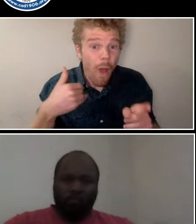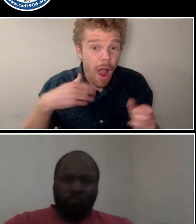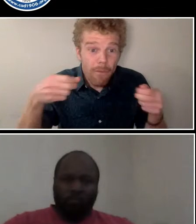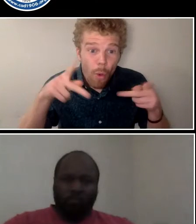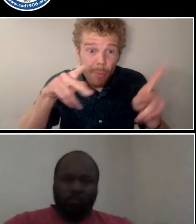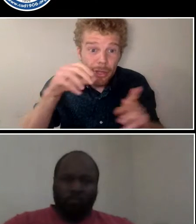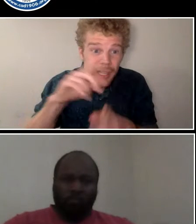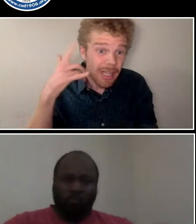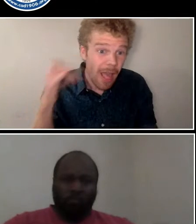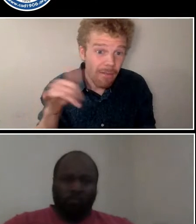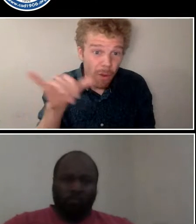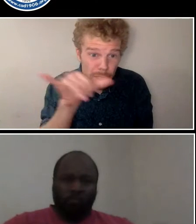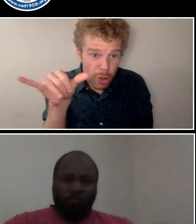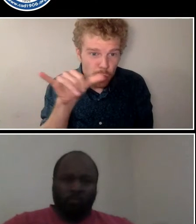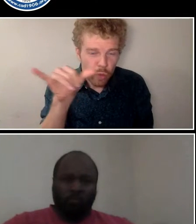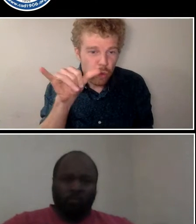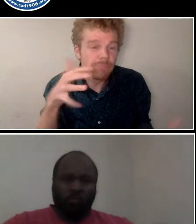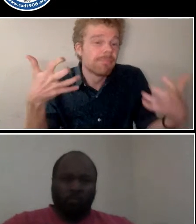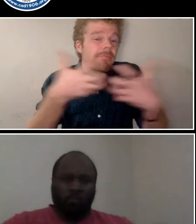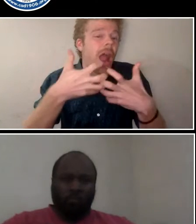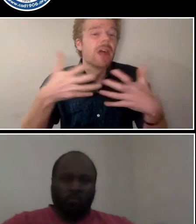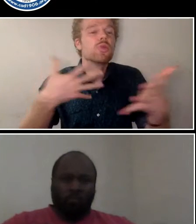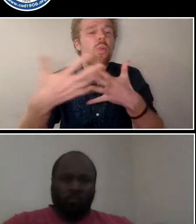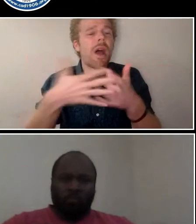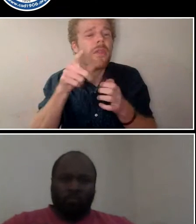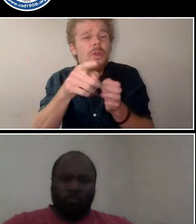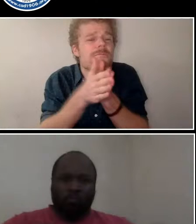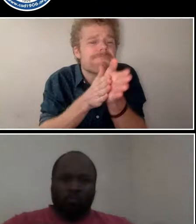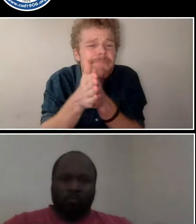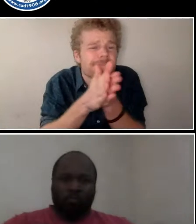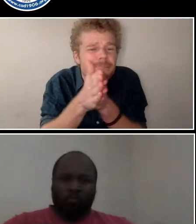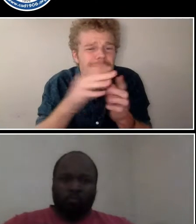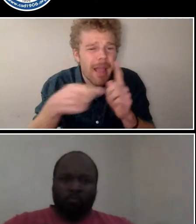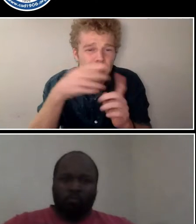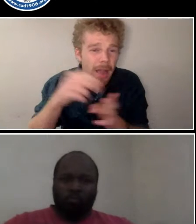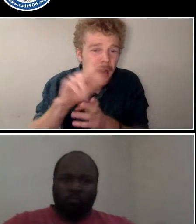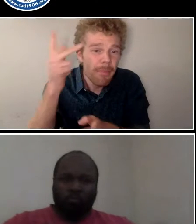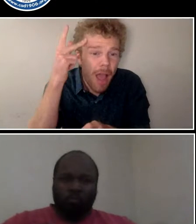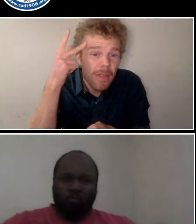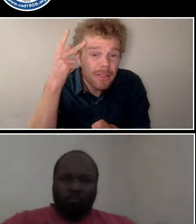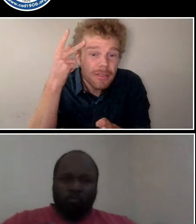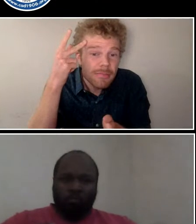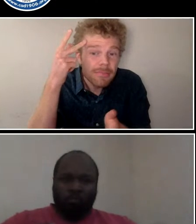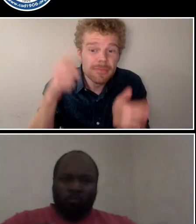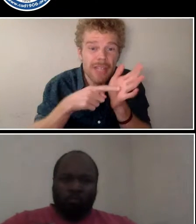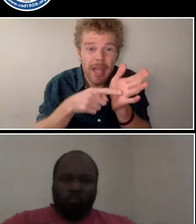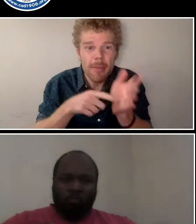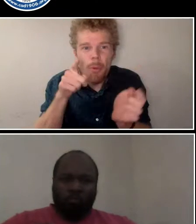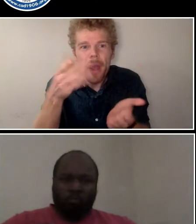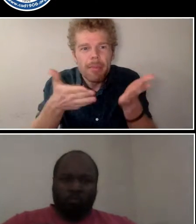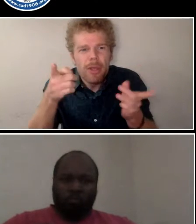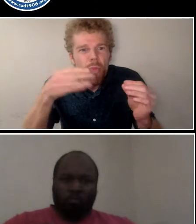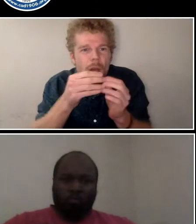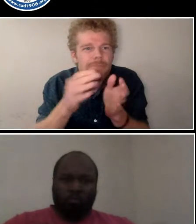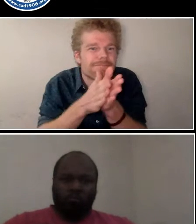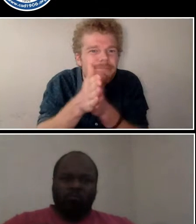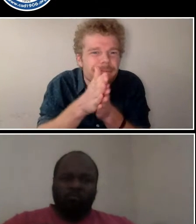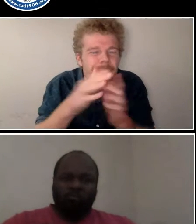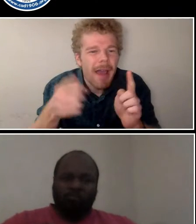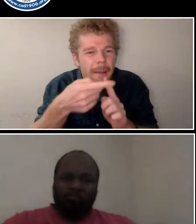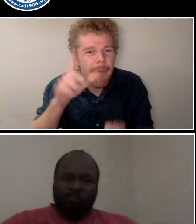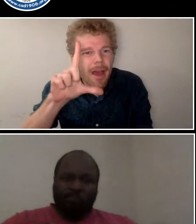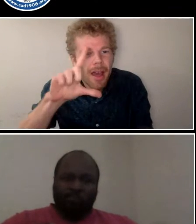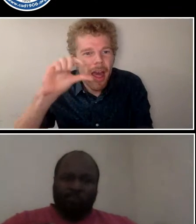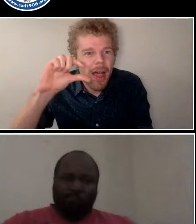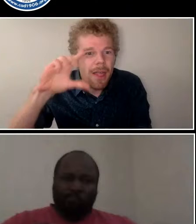There are a number of ways to be involved, and it's not just in DC, it's in California as well.